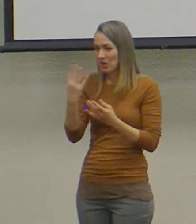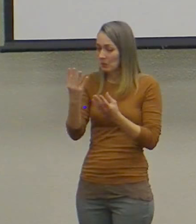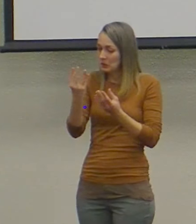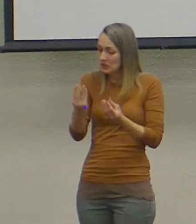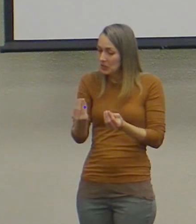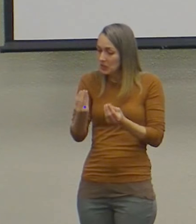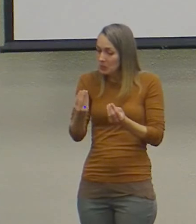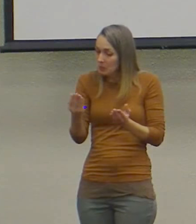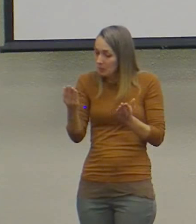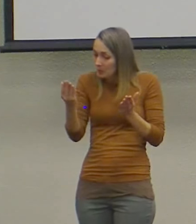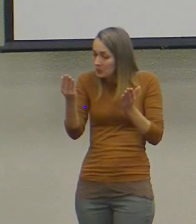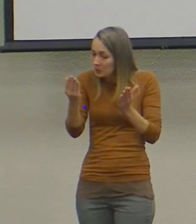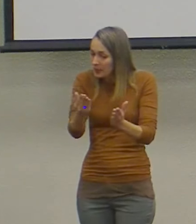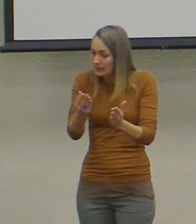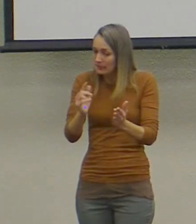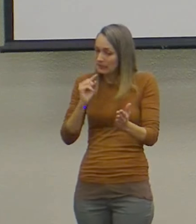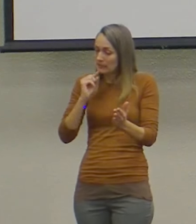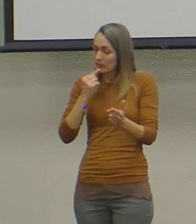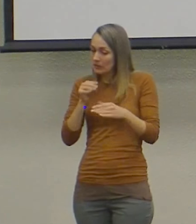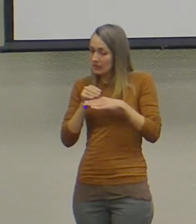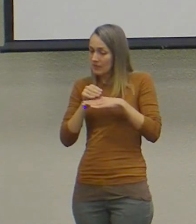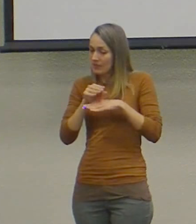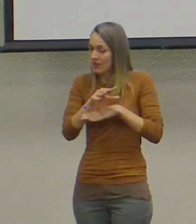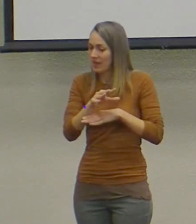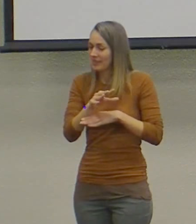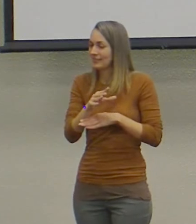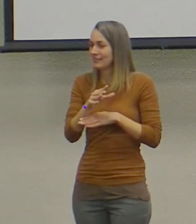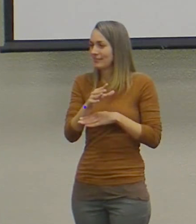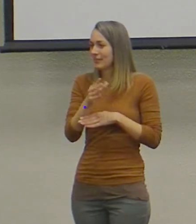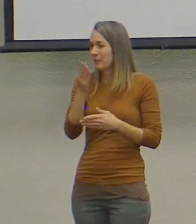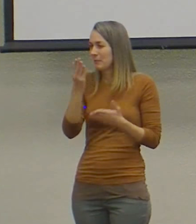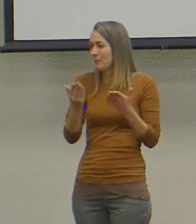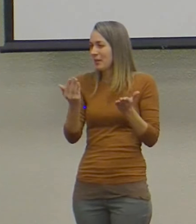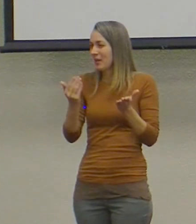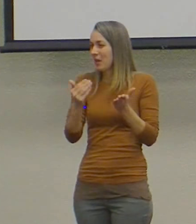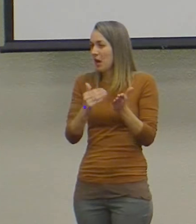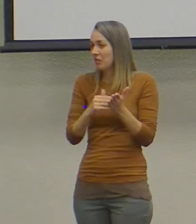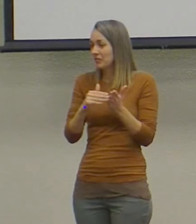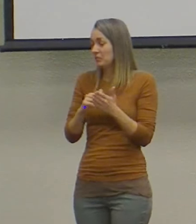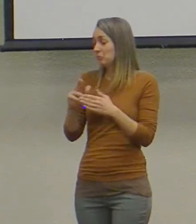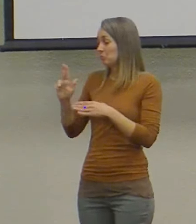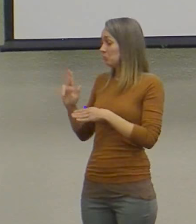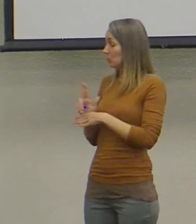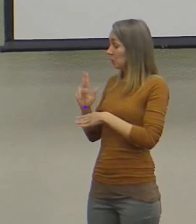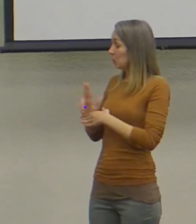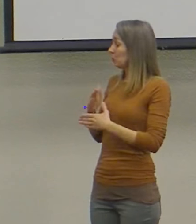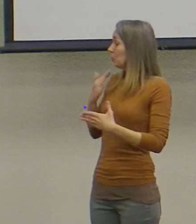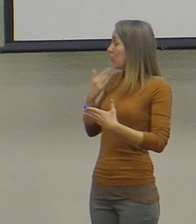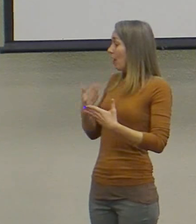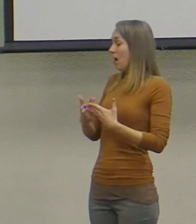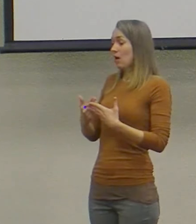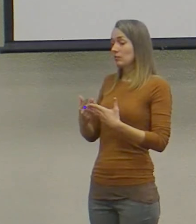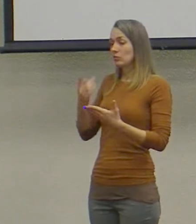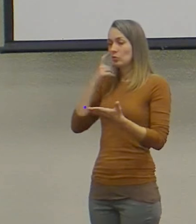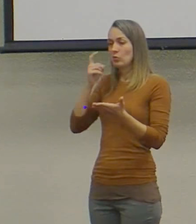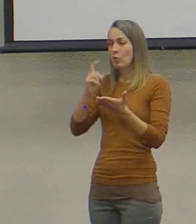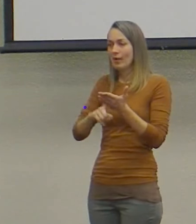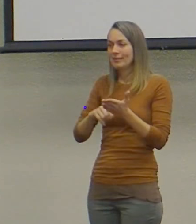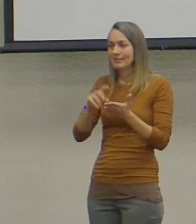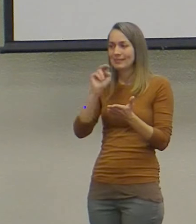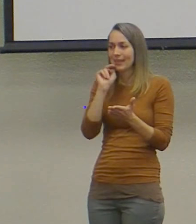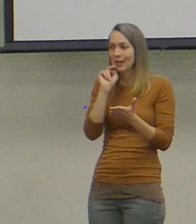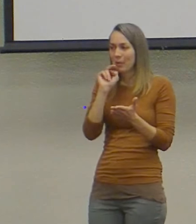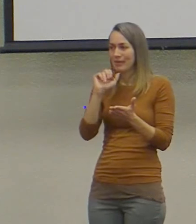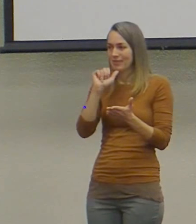and serious advice may frequently be put to good use. You notice that Naomi is not